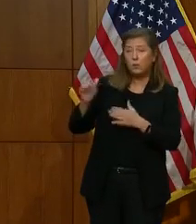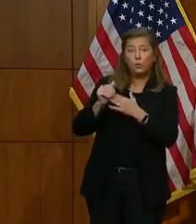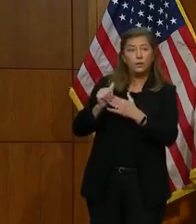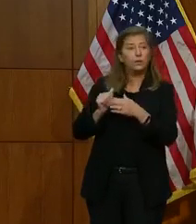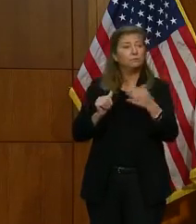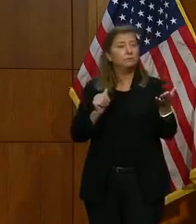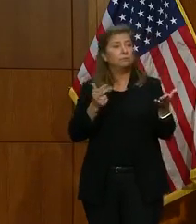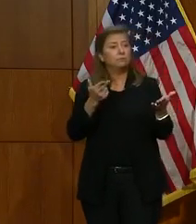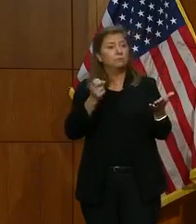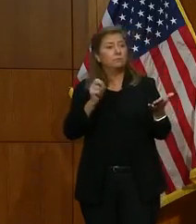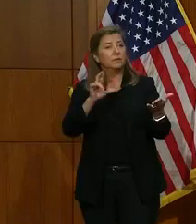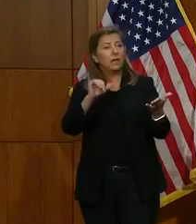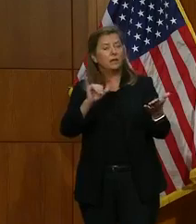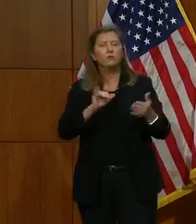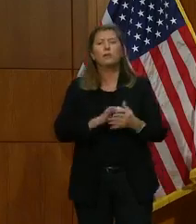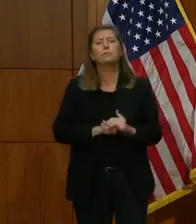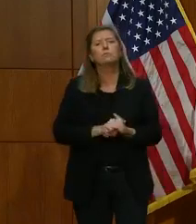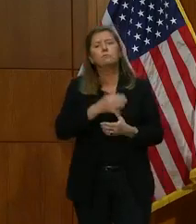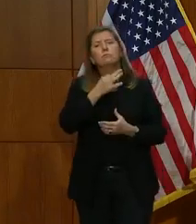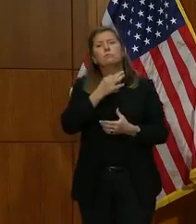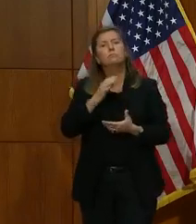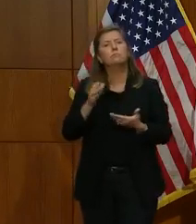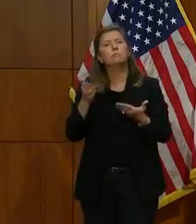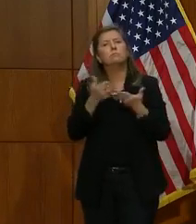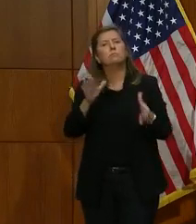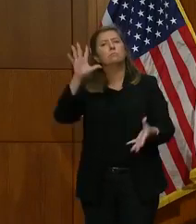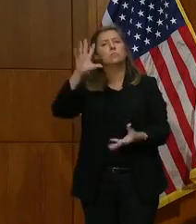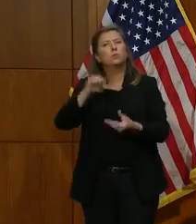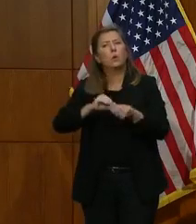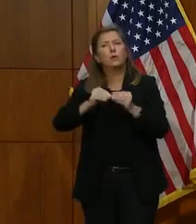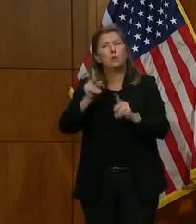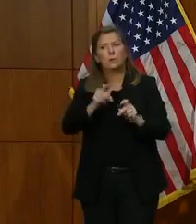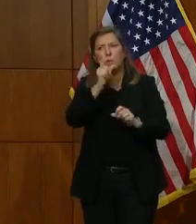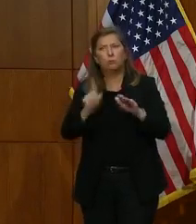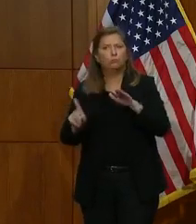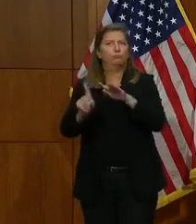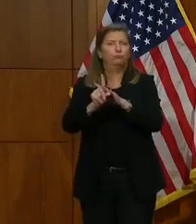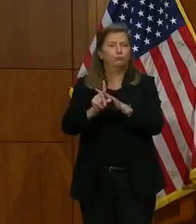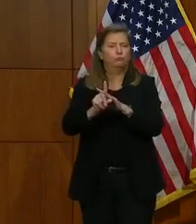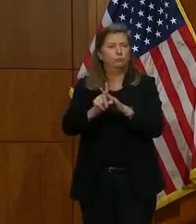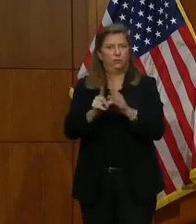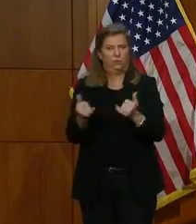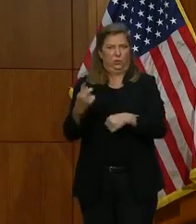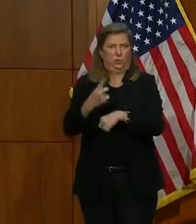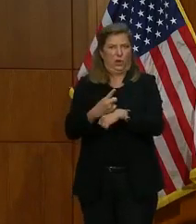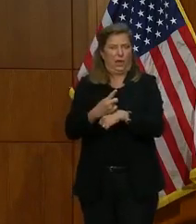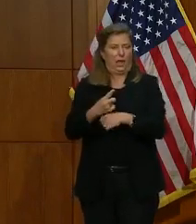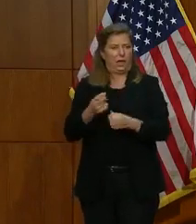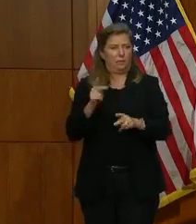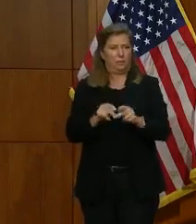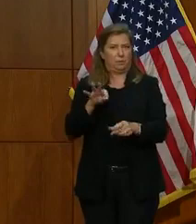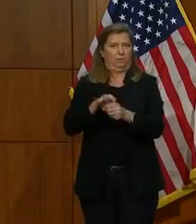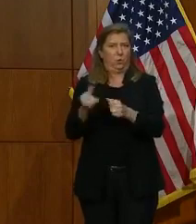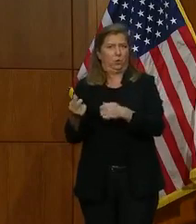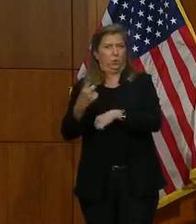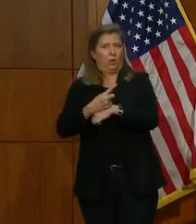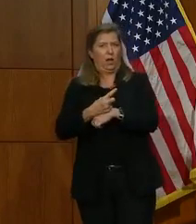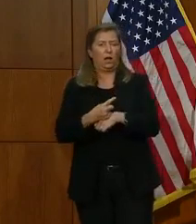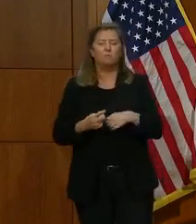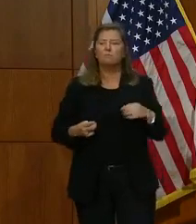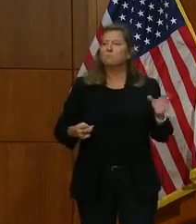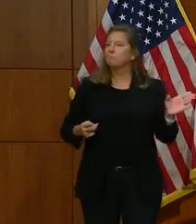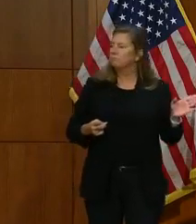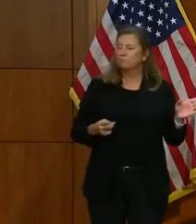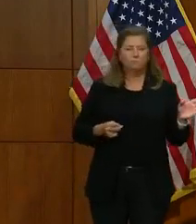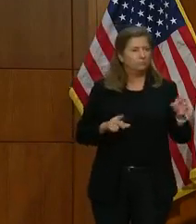you have any numbers on overall turnout in the Commonwealth so far for those who have been voting today? No, we don't